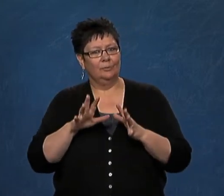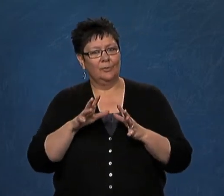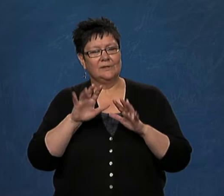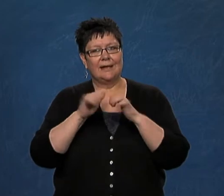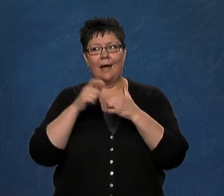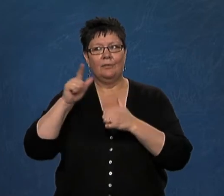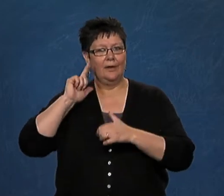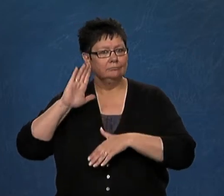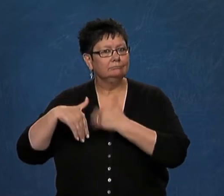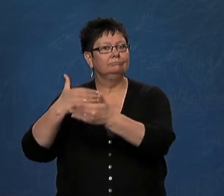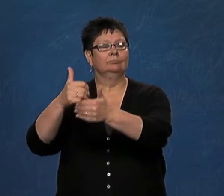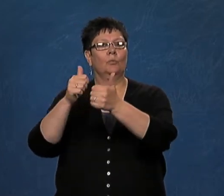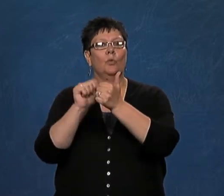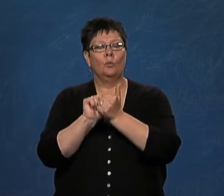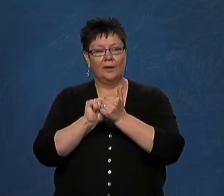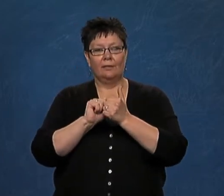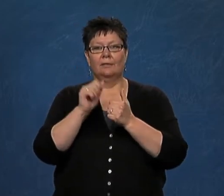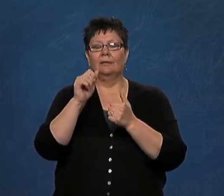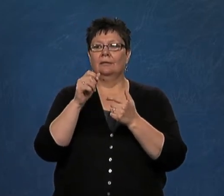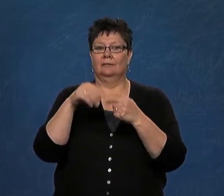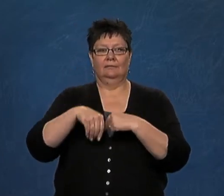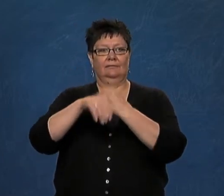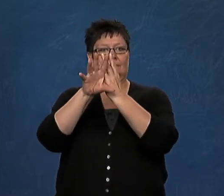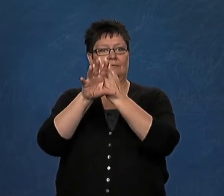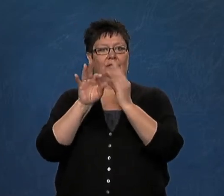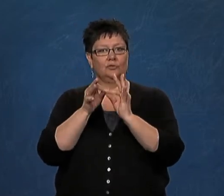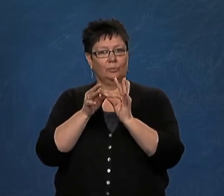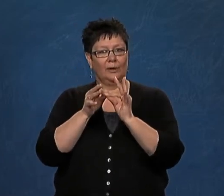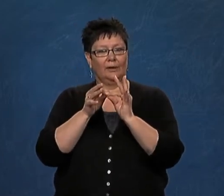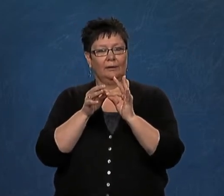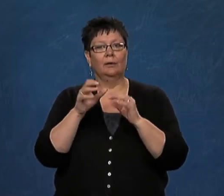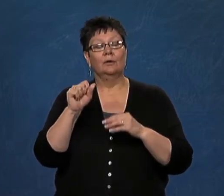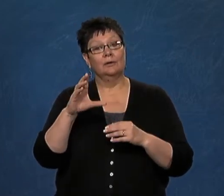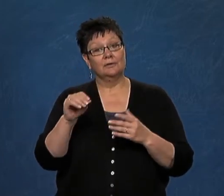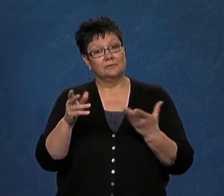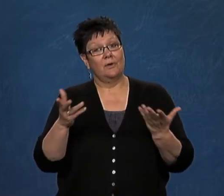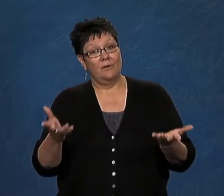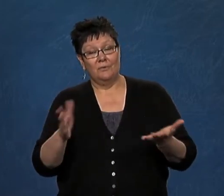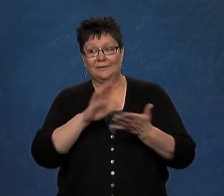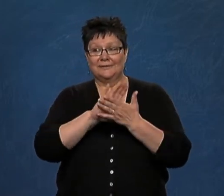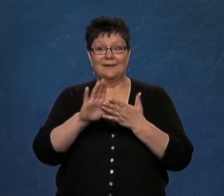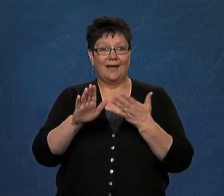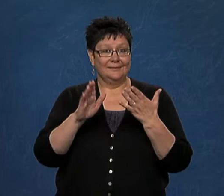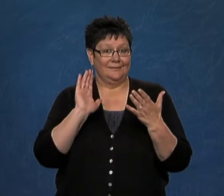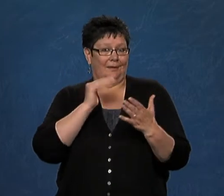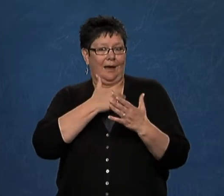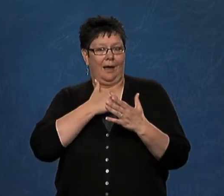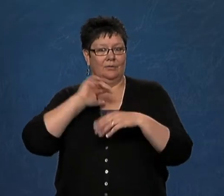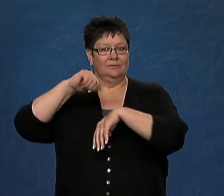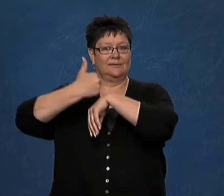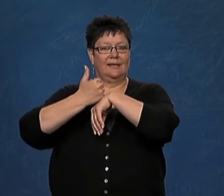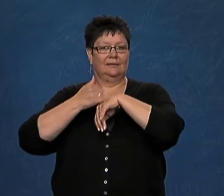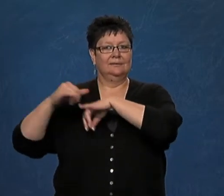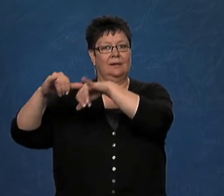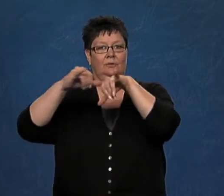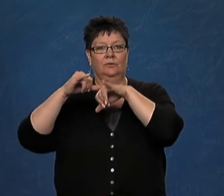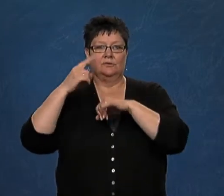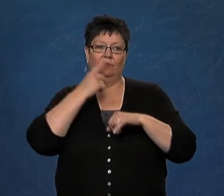to ASL interpreters to see how they work with the video remote interpreting. So our